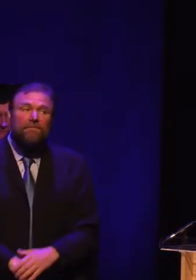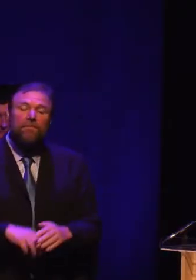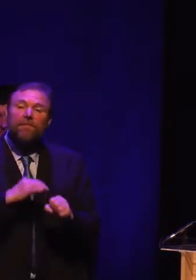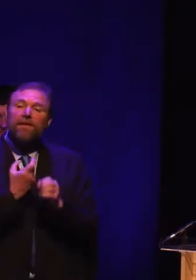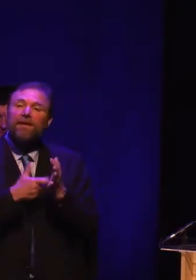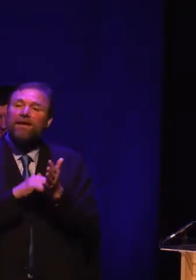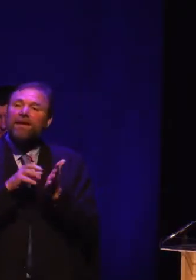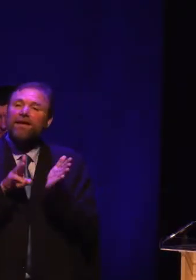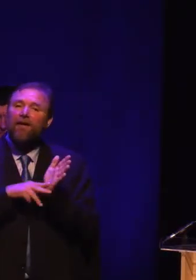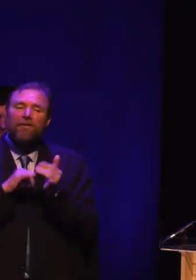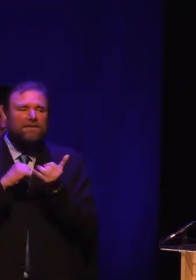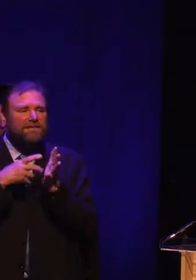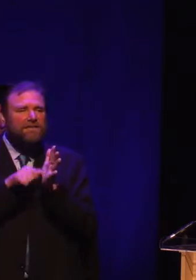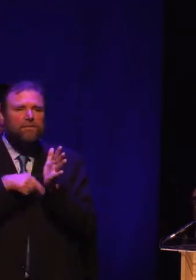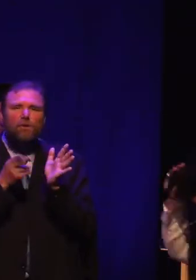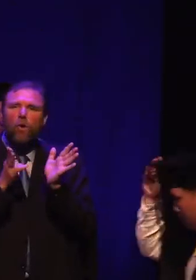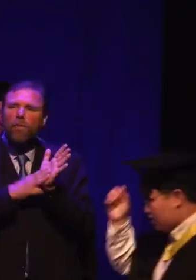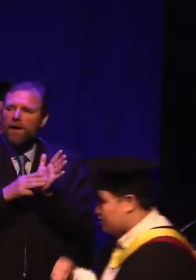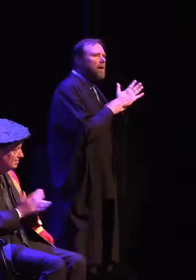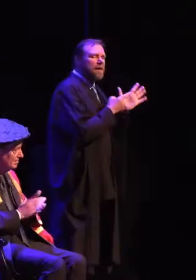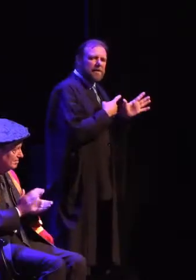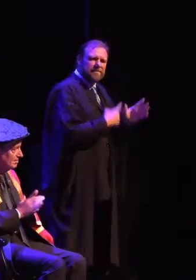Darius De Paula.